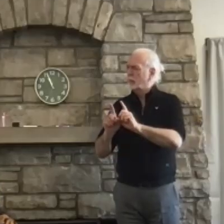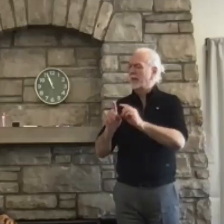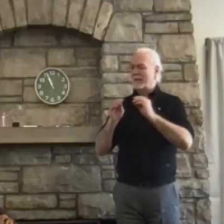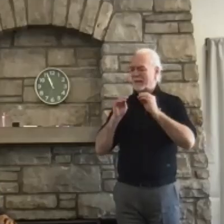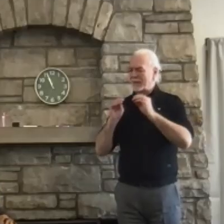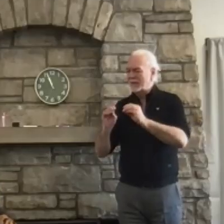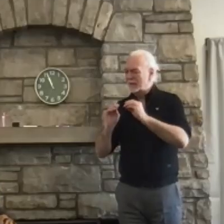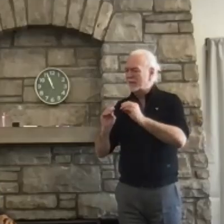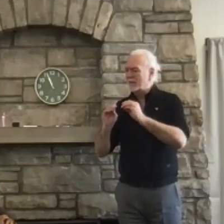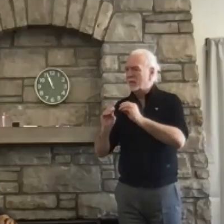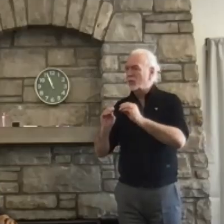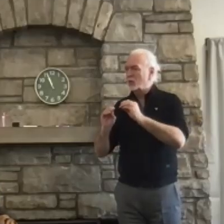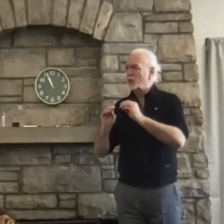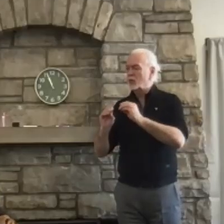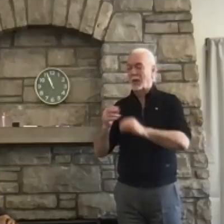God witness.